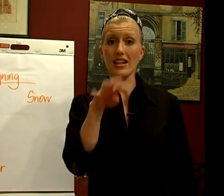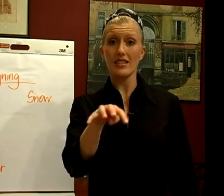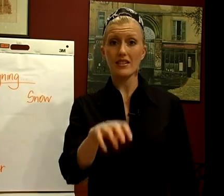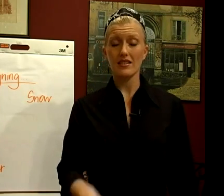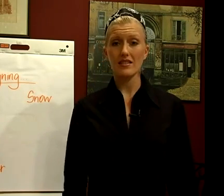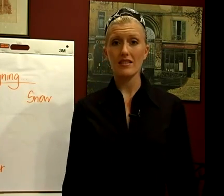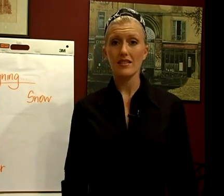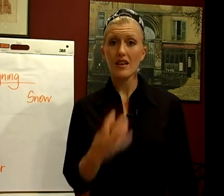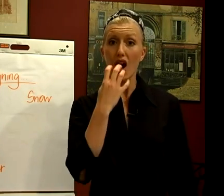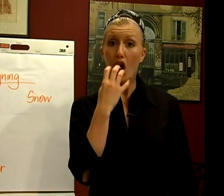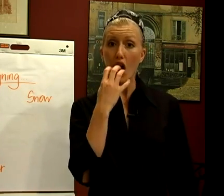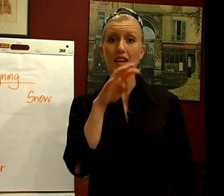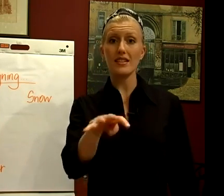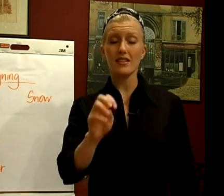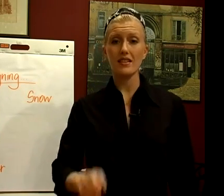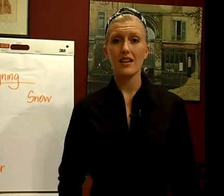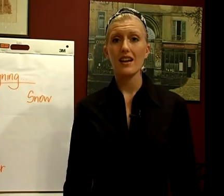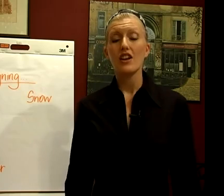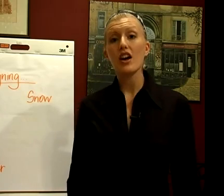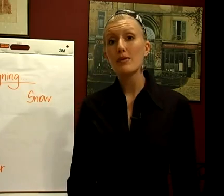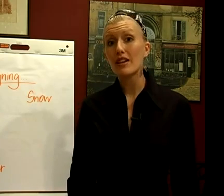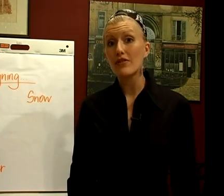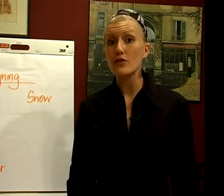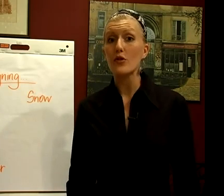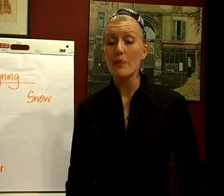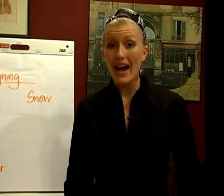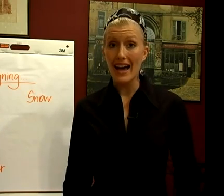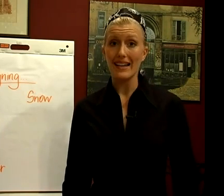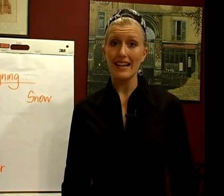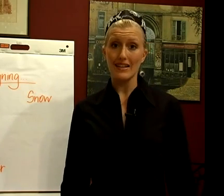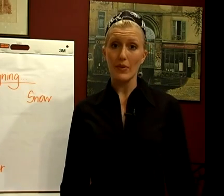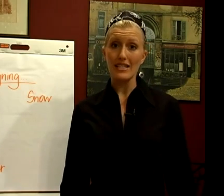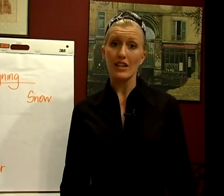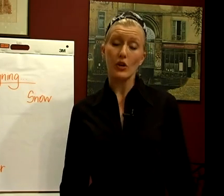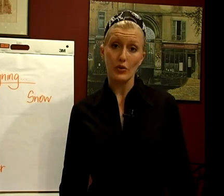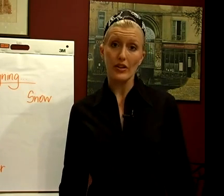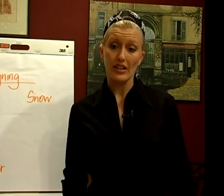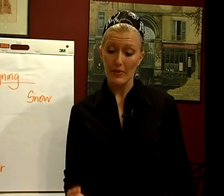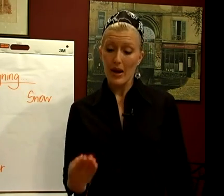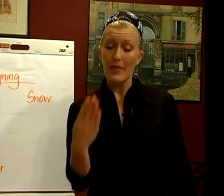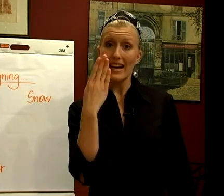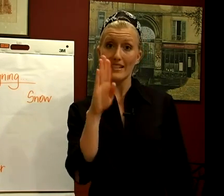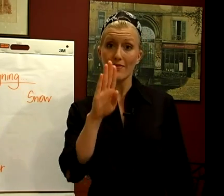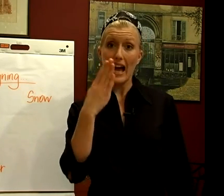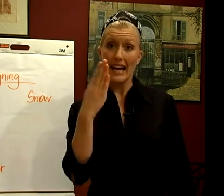Hot. Hot. Not to be confused with bad as what we did in an earlier clip. Bad is a flat